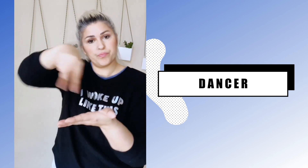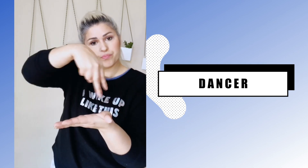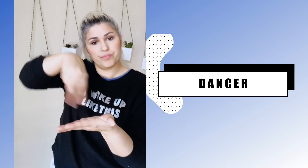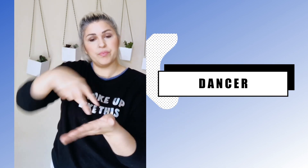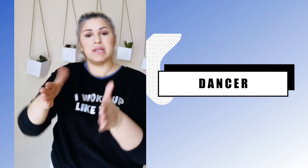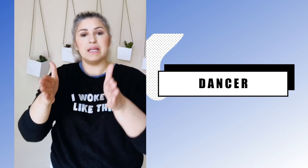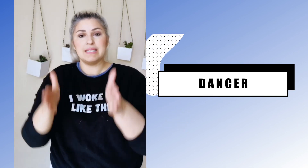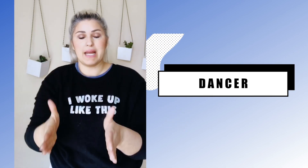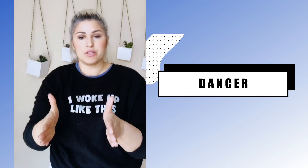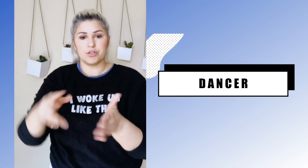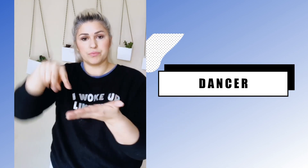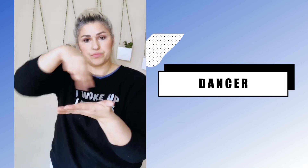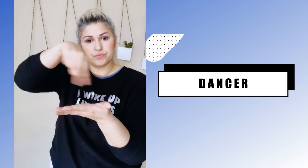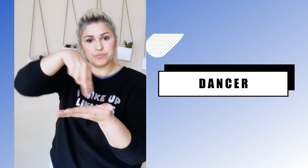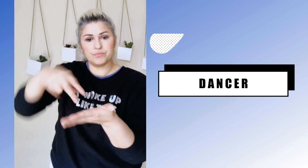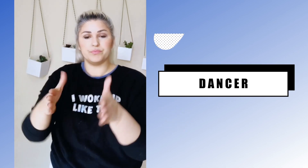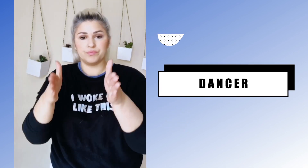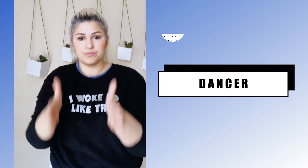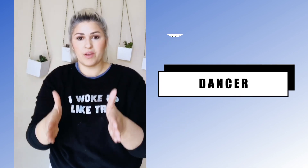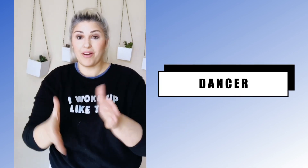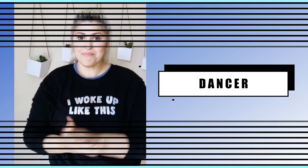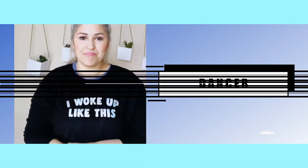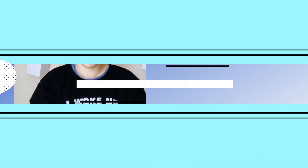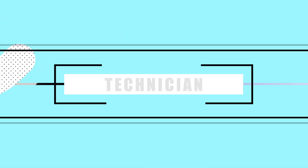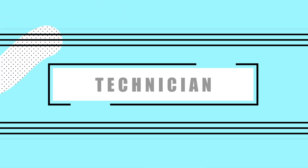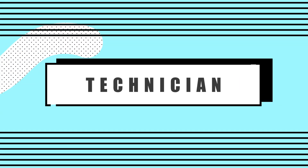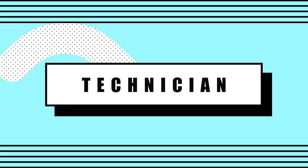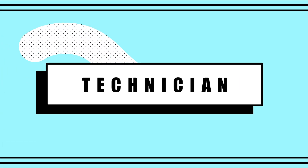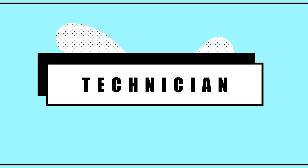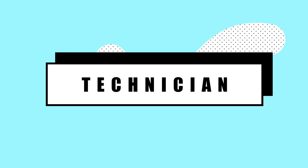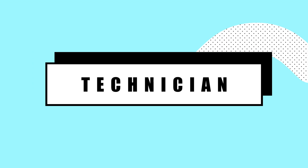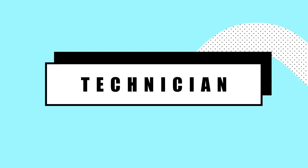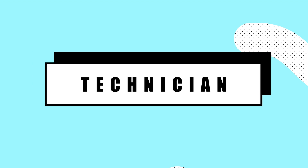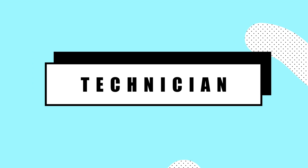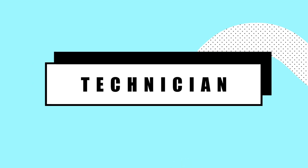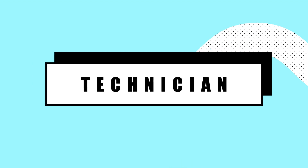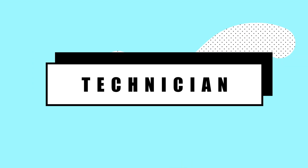Dancer. Dancer. All right?